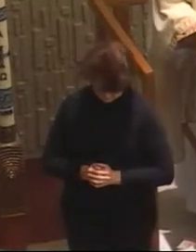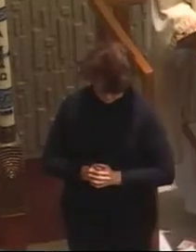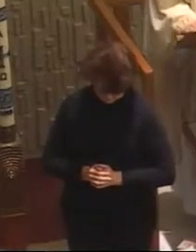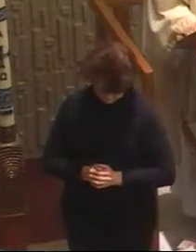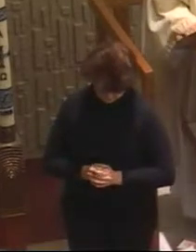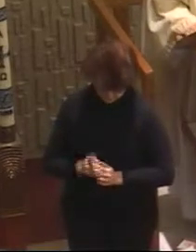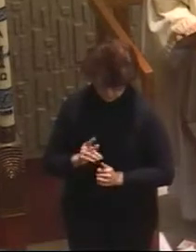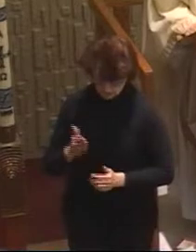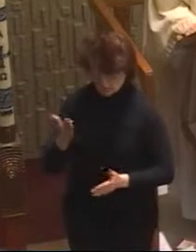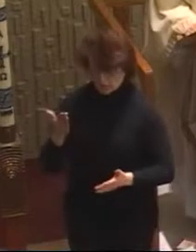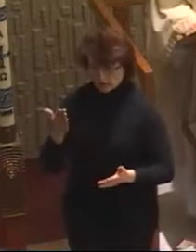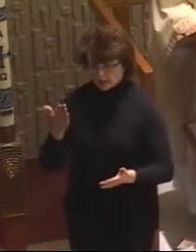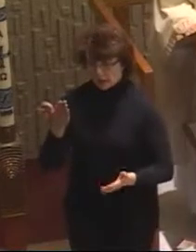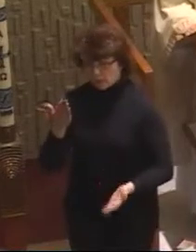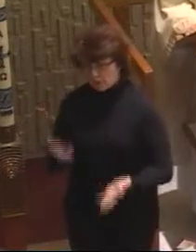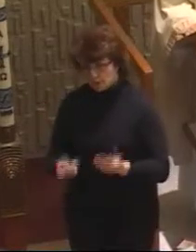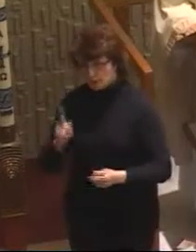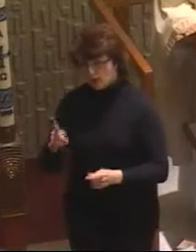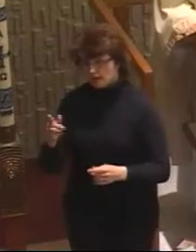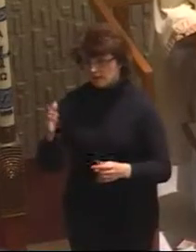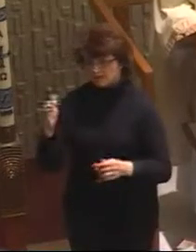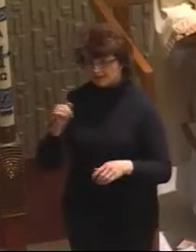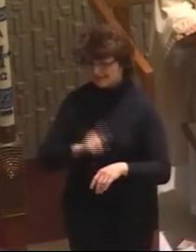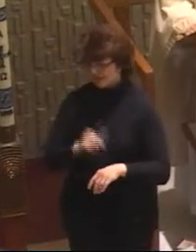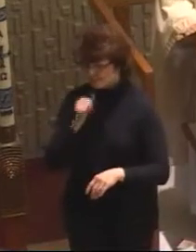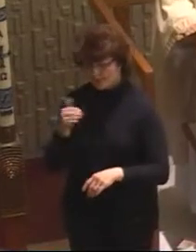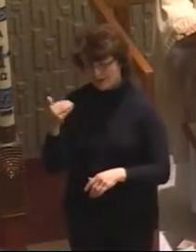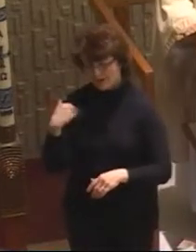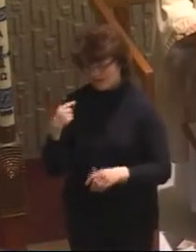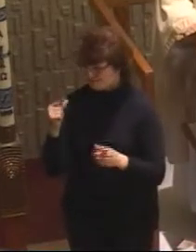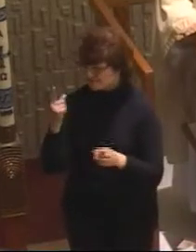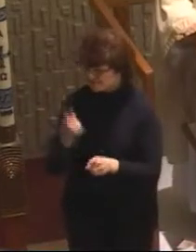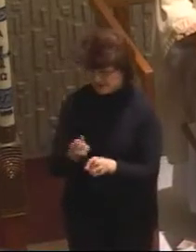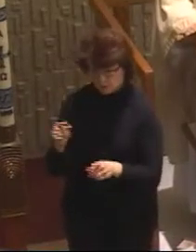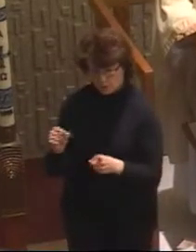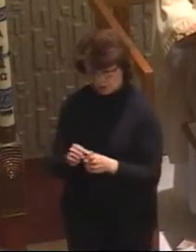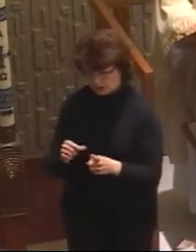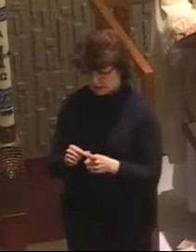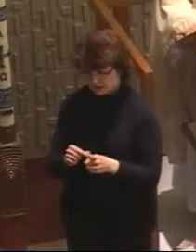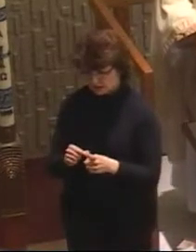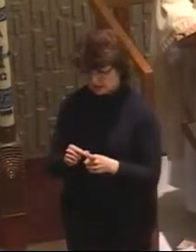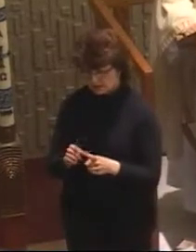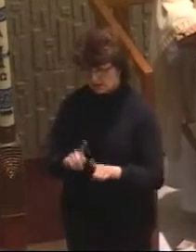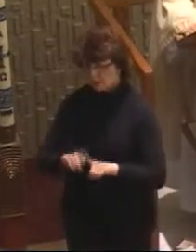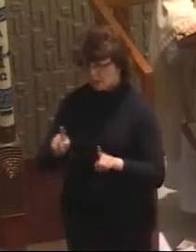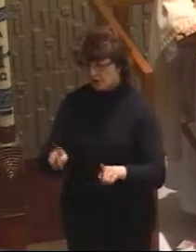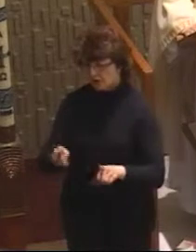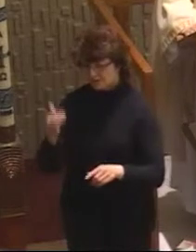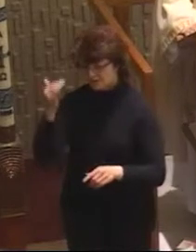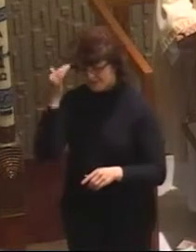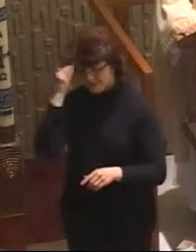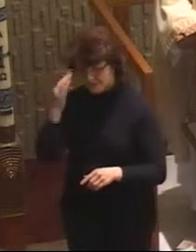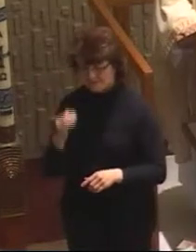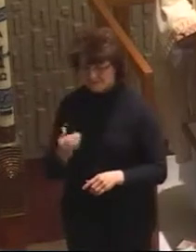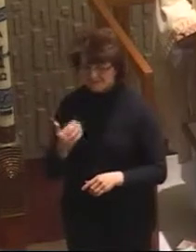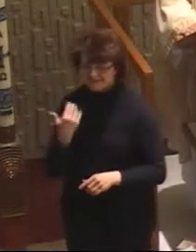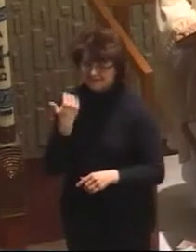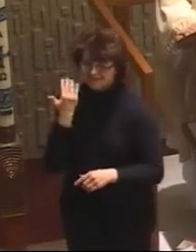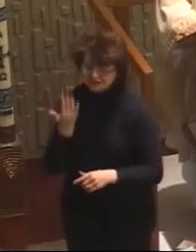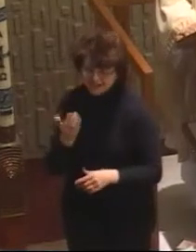This would probably be one of the times that I'll be lost for words. But knowing what a shy and reserved person that I